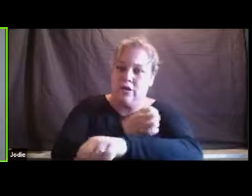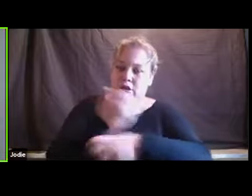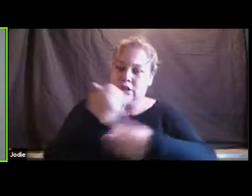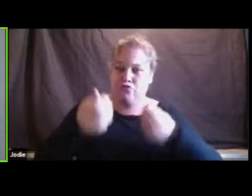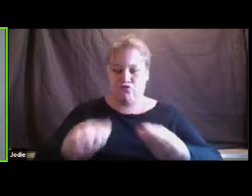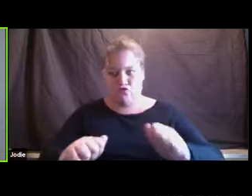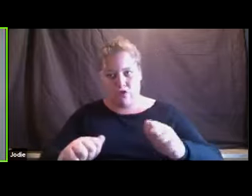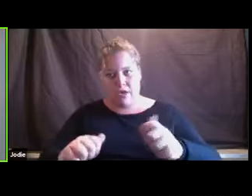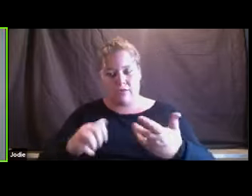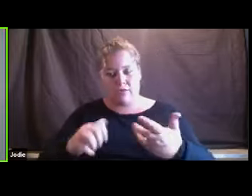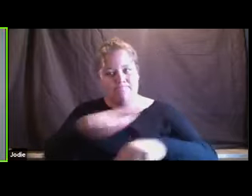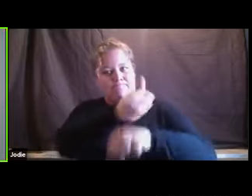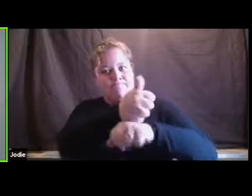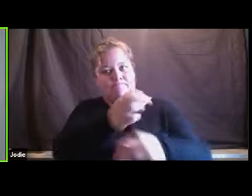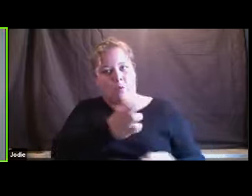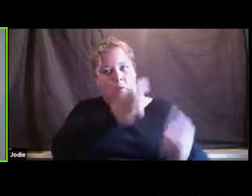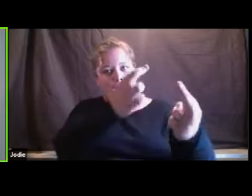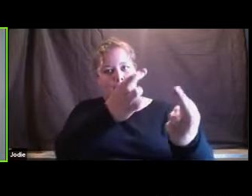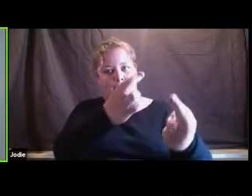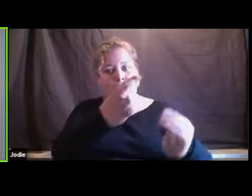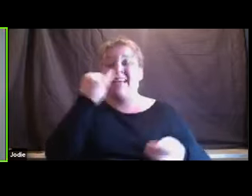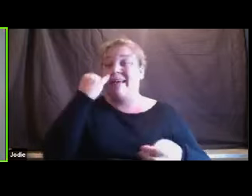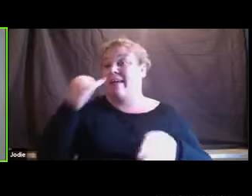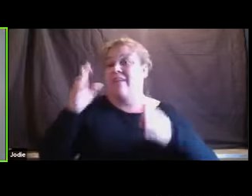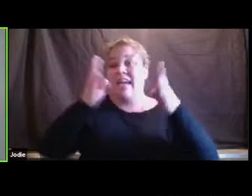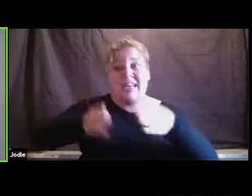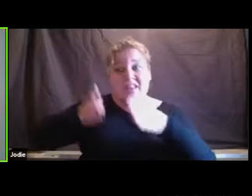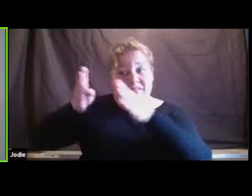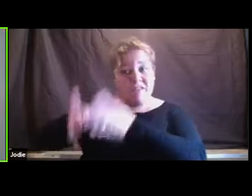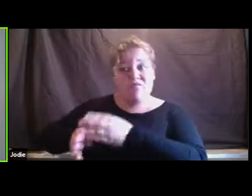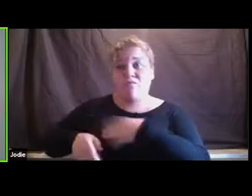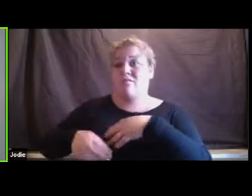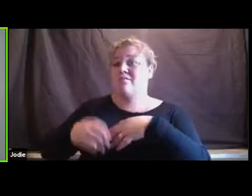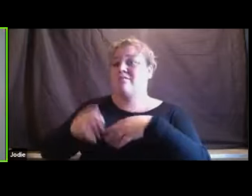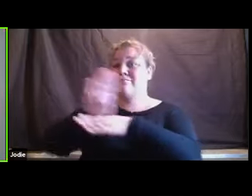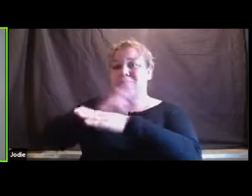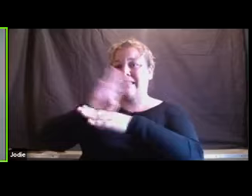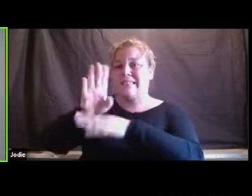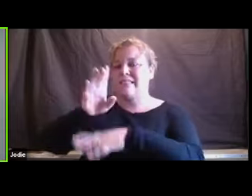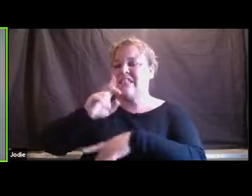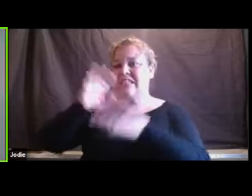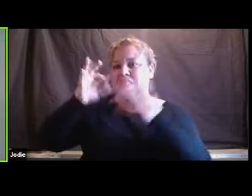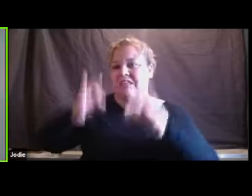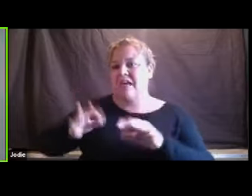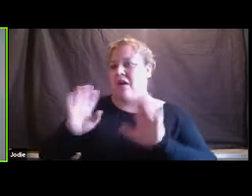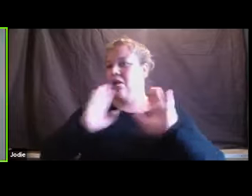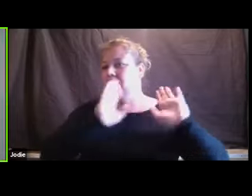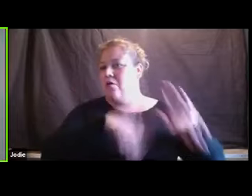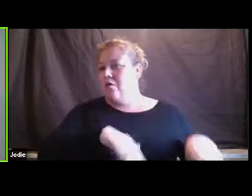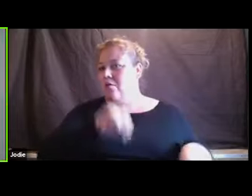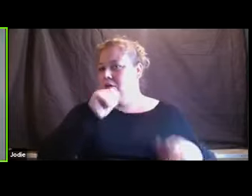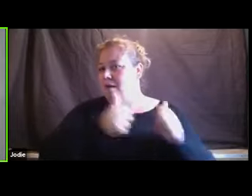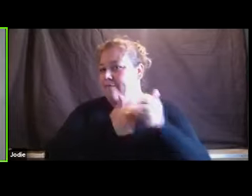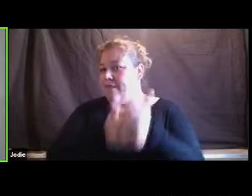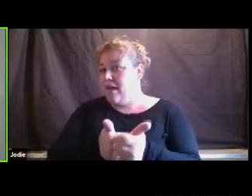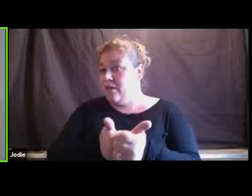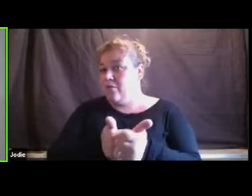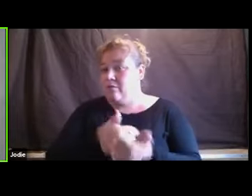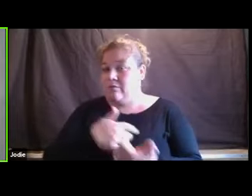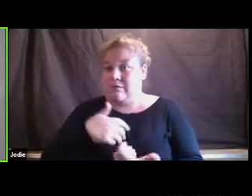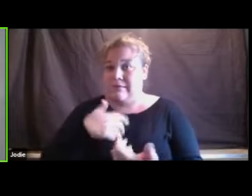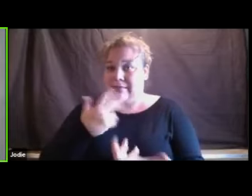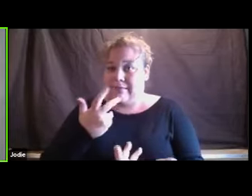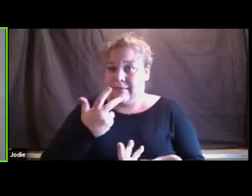not to follow those recommendations, if we have, I think the ability to stop